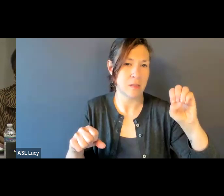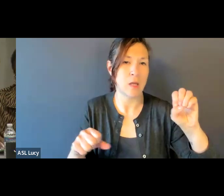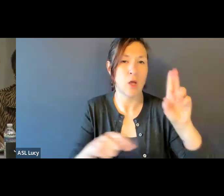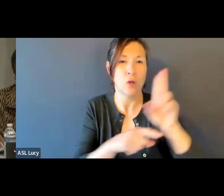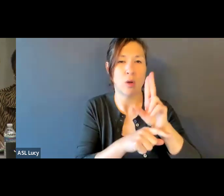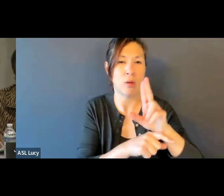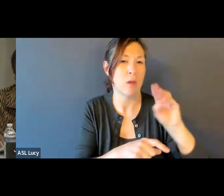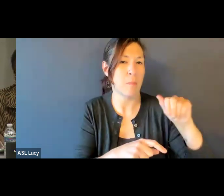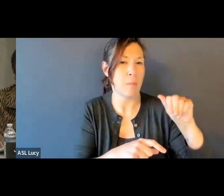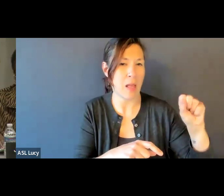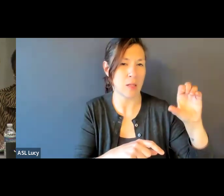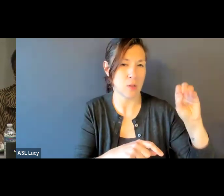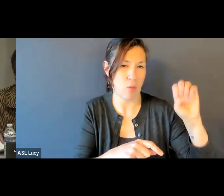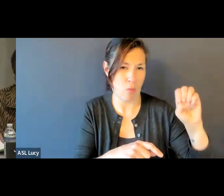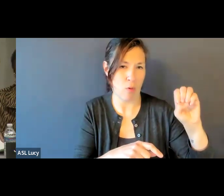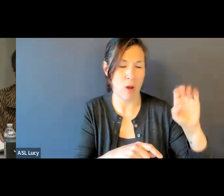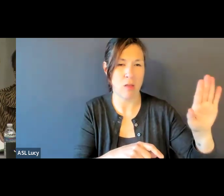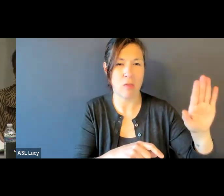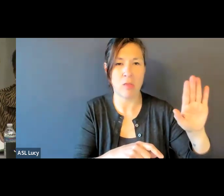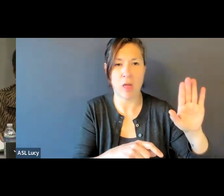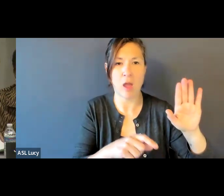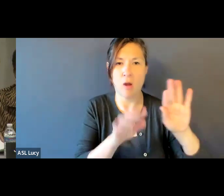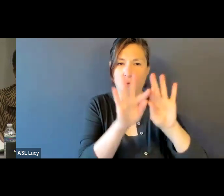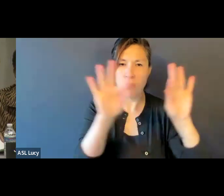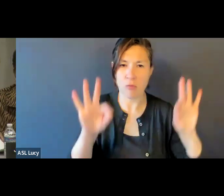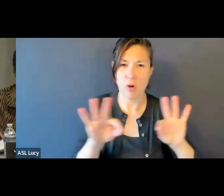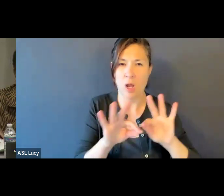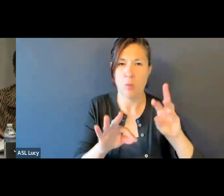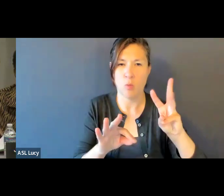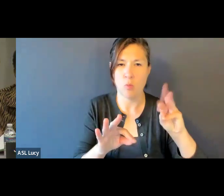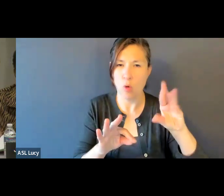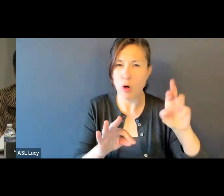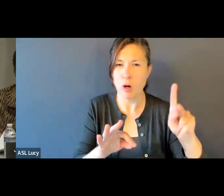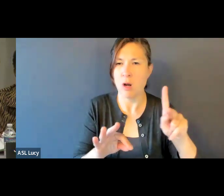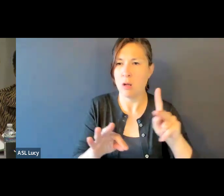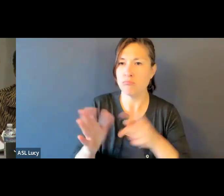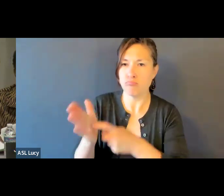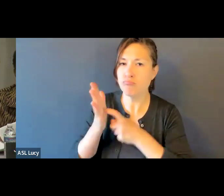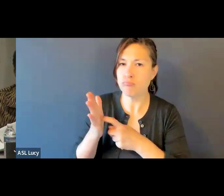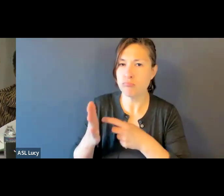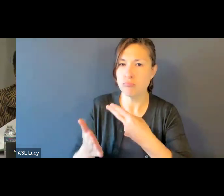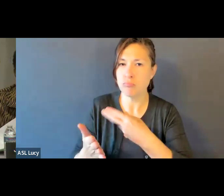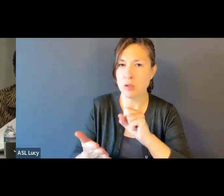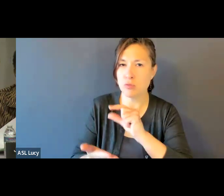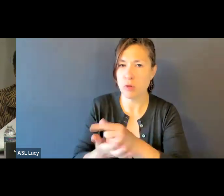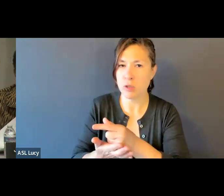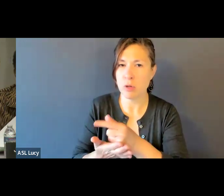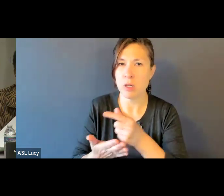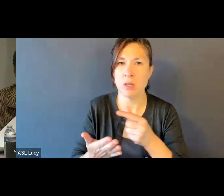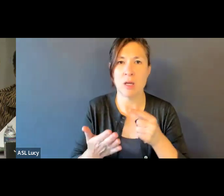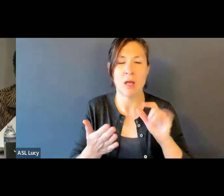graduation requirement for BPS students. Mass Core is scheduled to begin with that graduation requirement for the